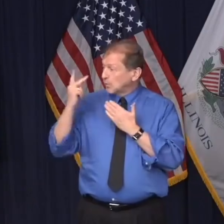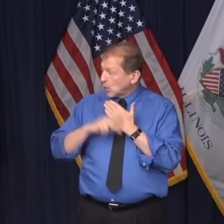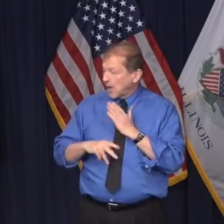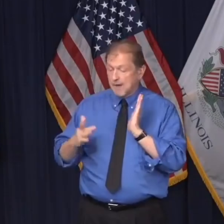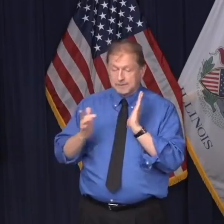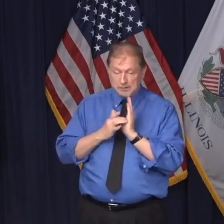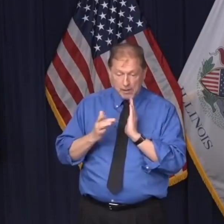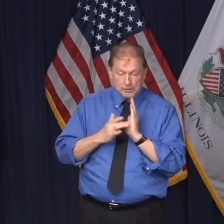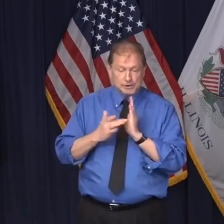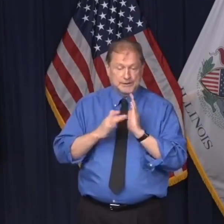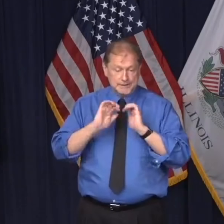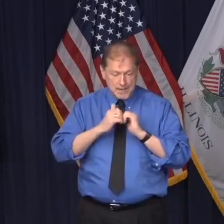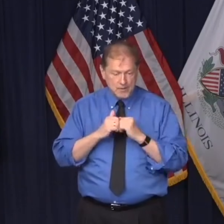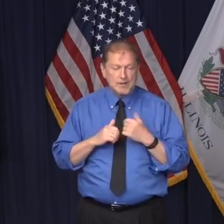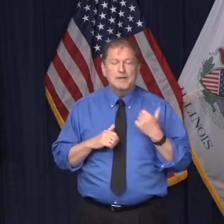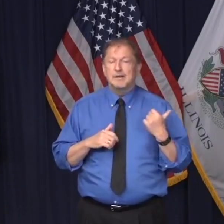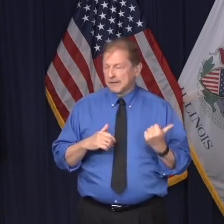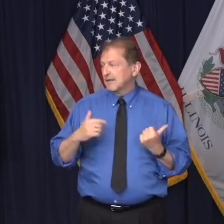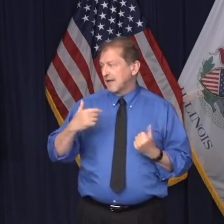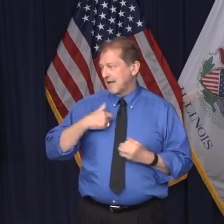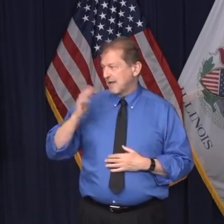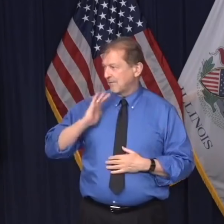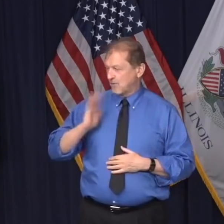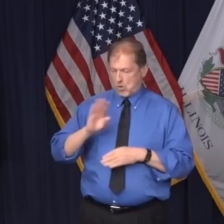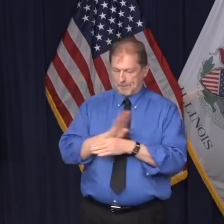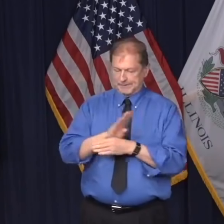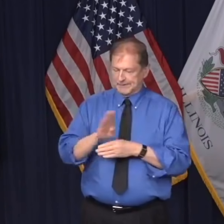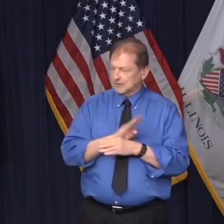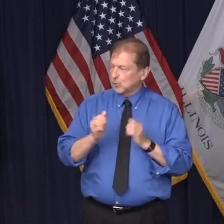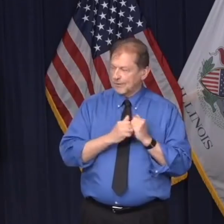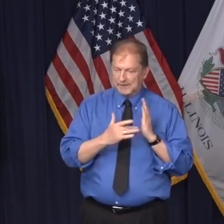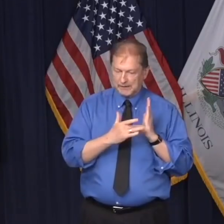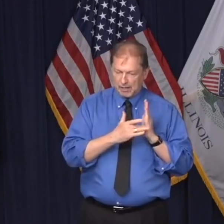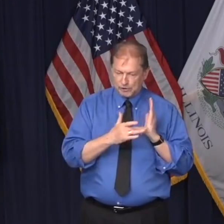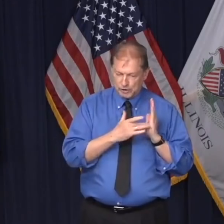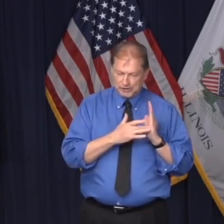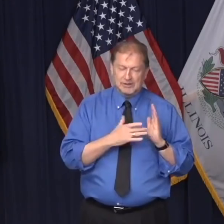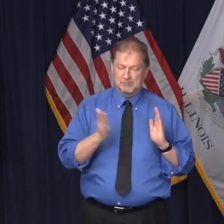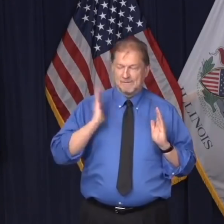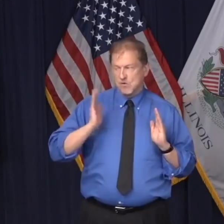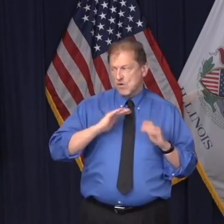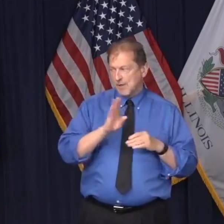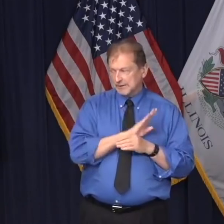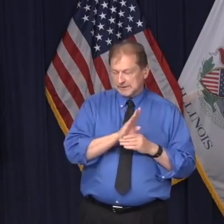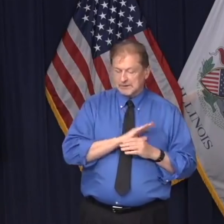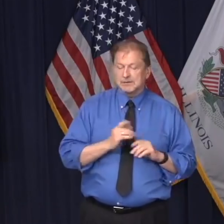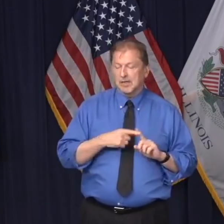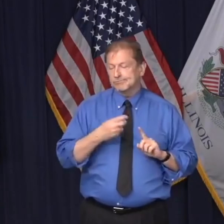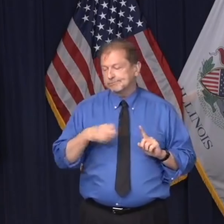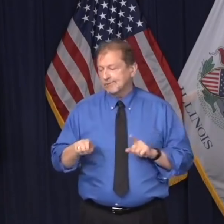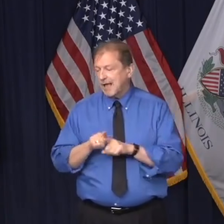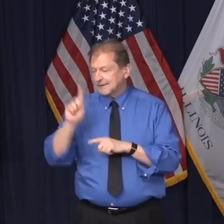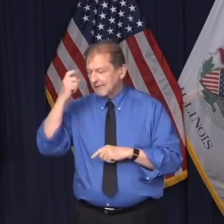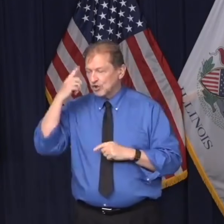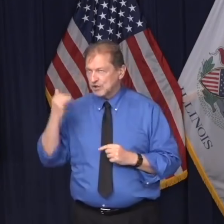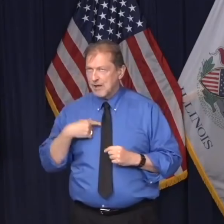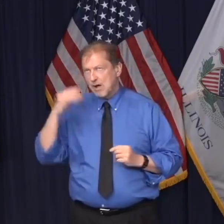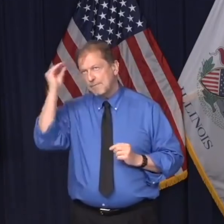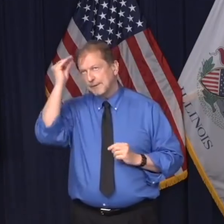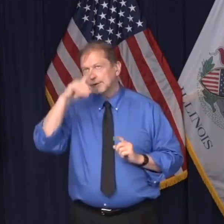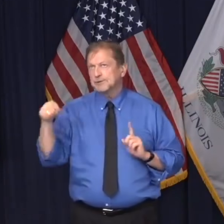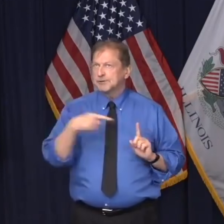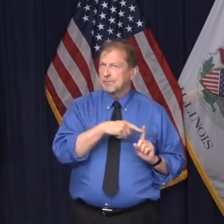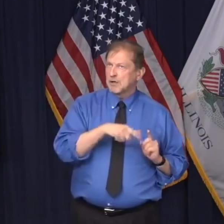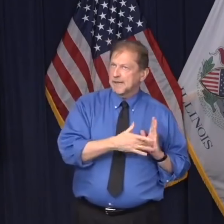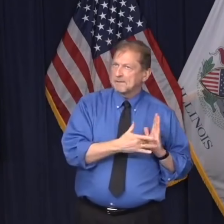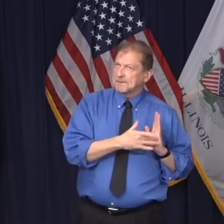available. As you know, I came out of the technology industry before I became governor. And so I have some opinions about that, but most